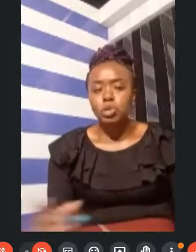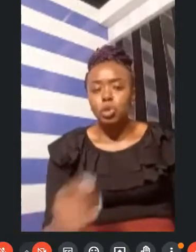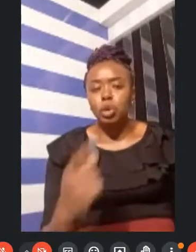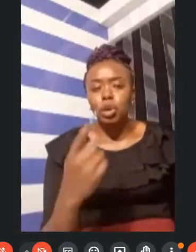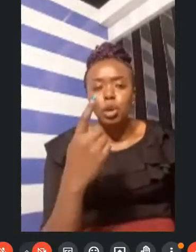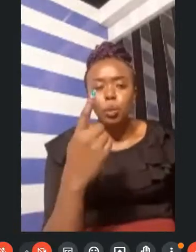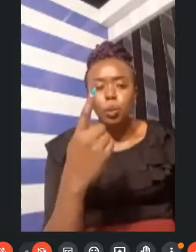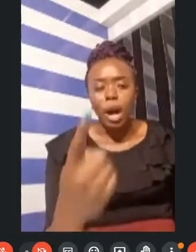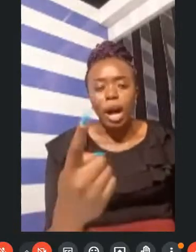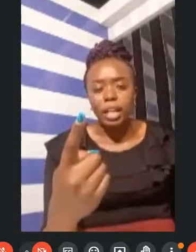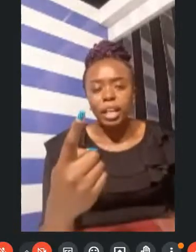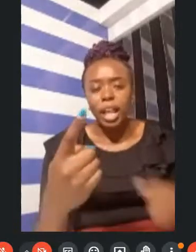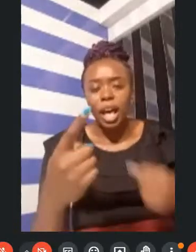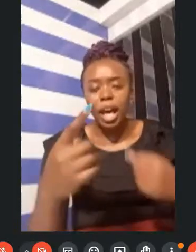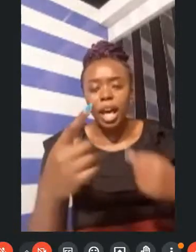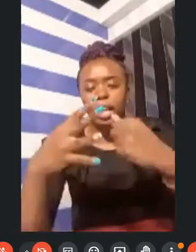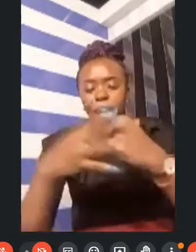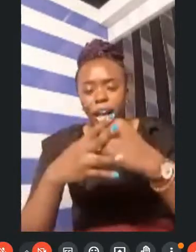196,421. So